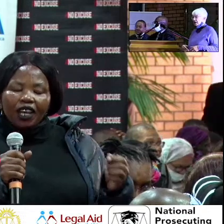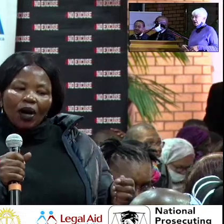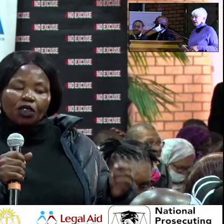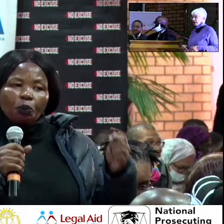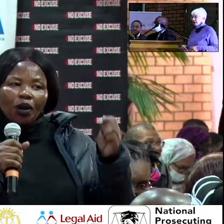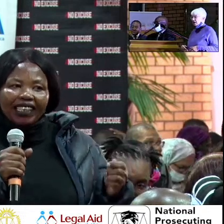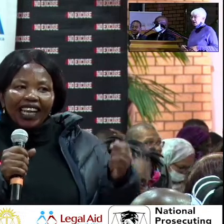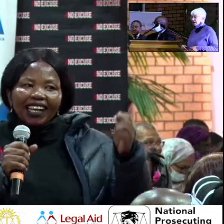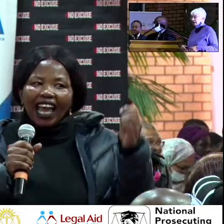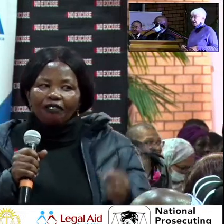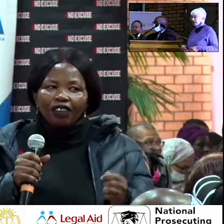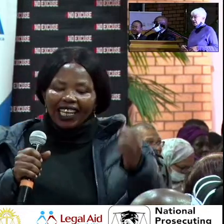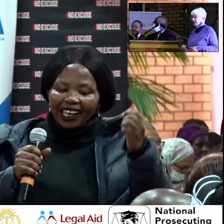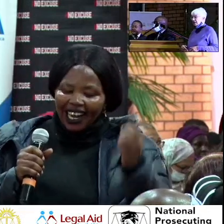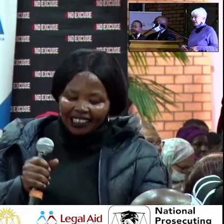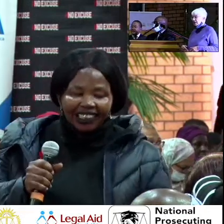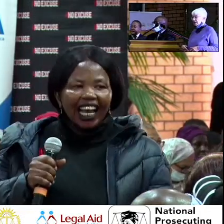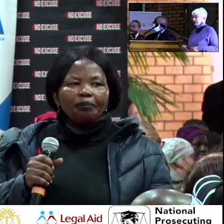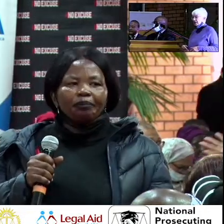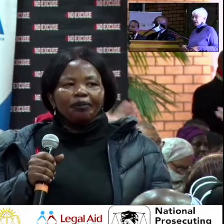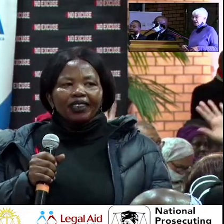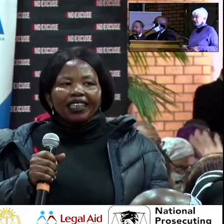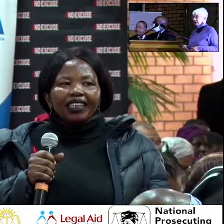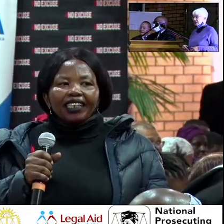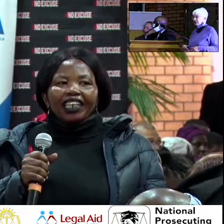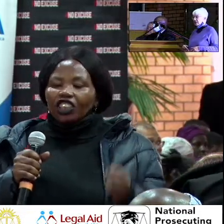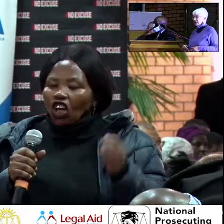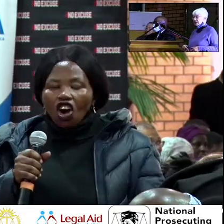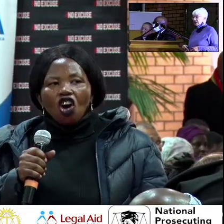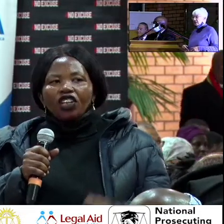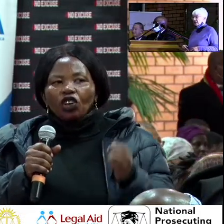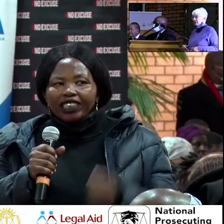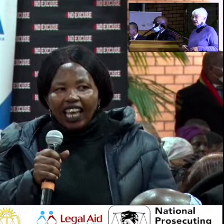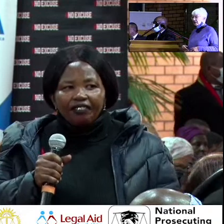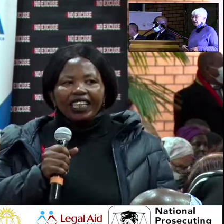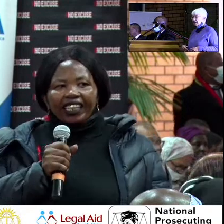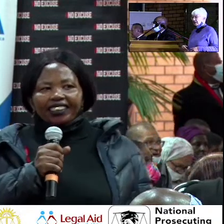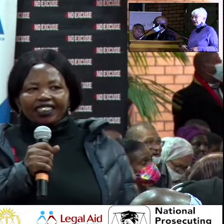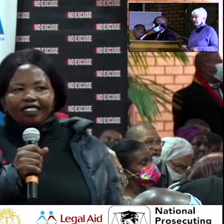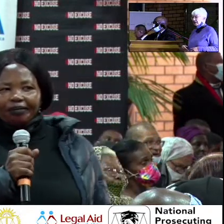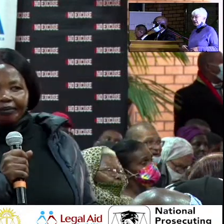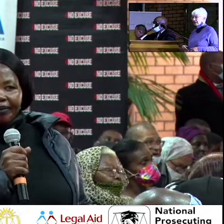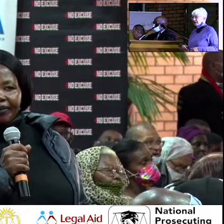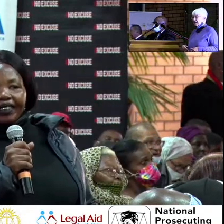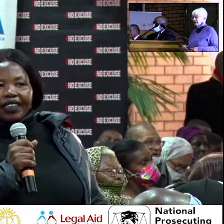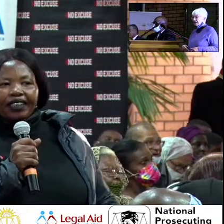When he was pulling the knife for the last time, he saw all those evidence.